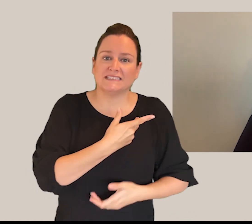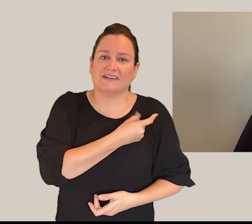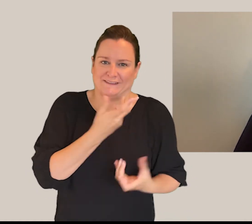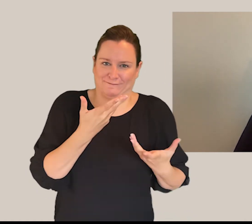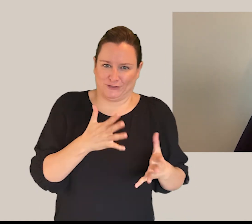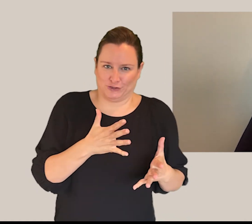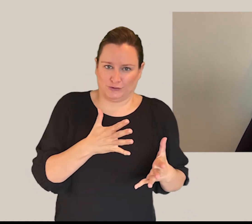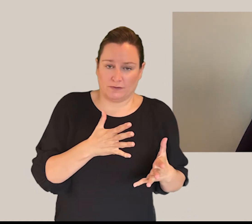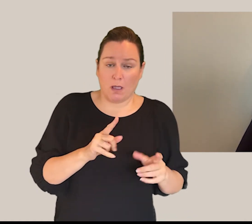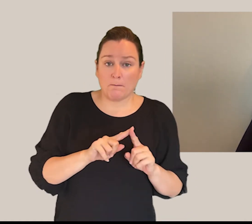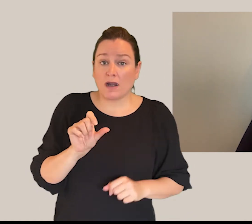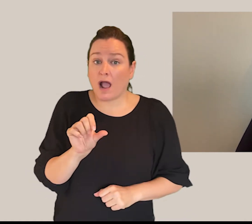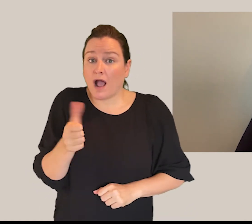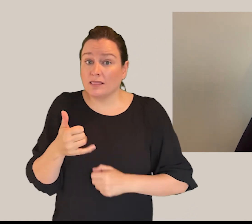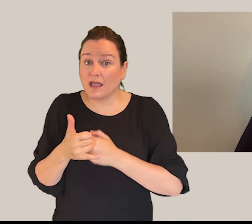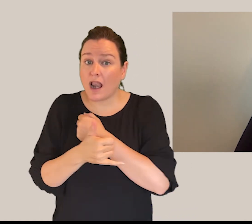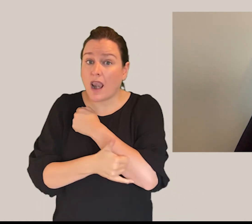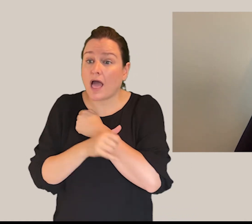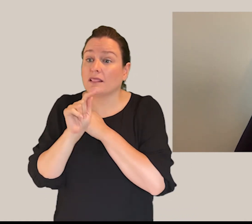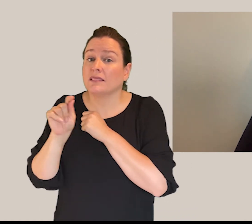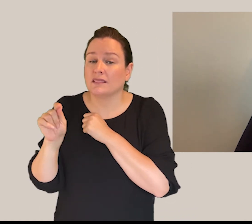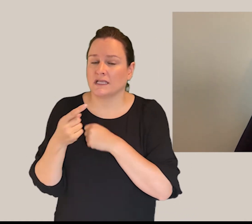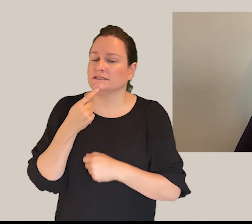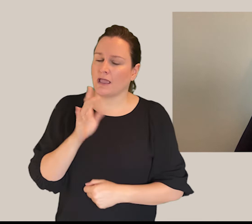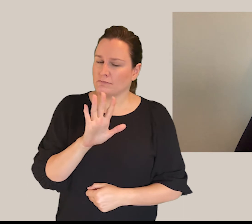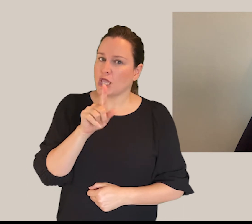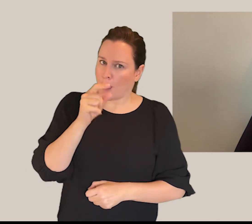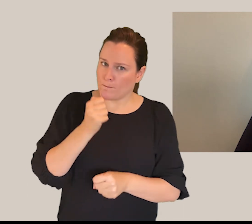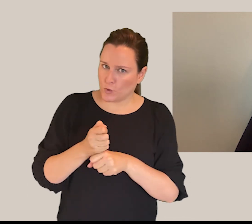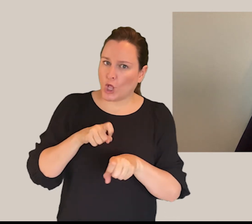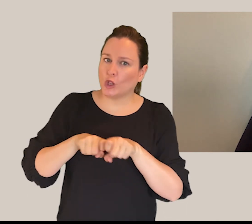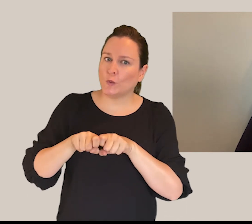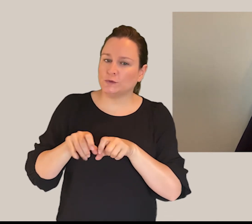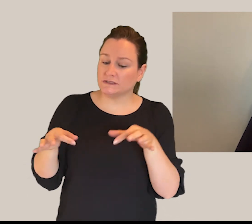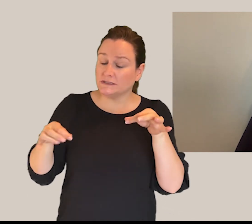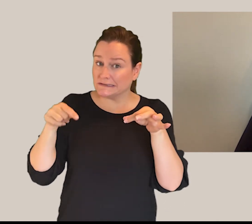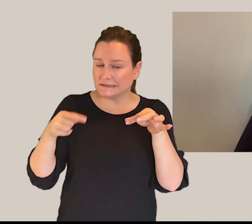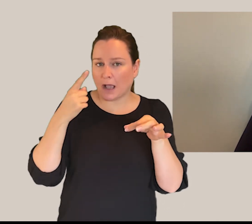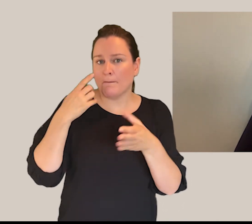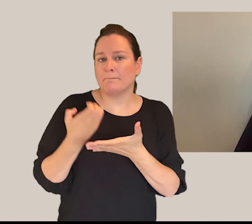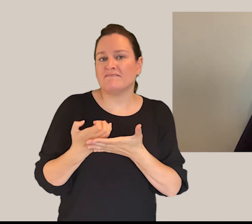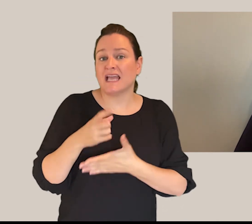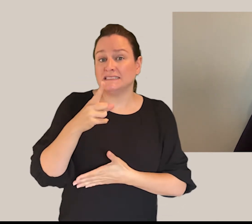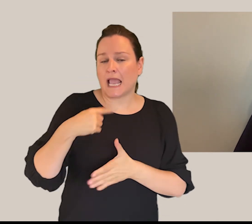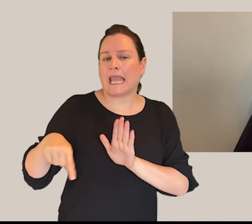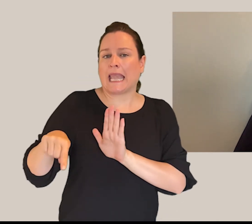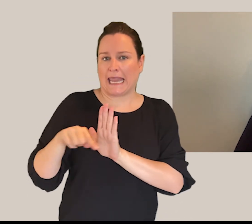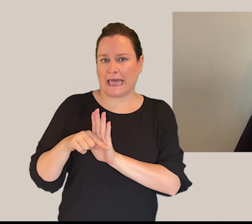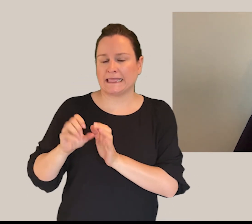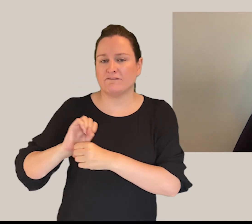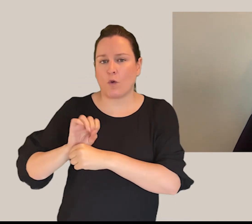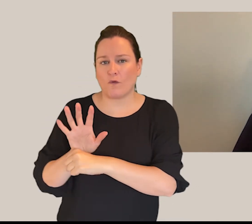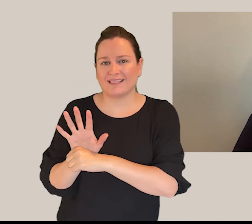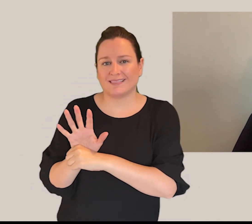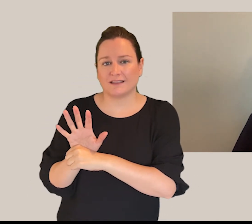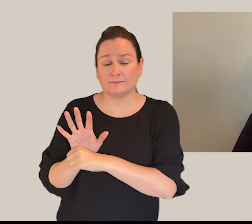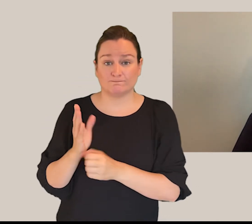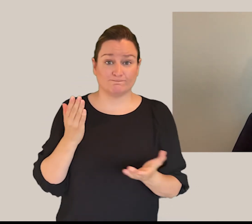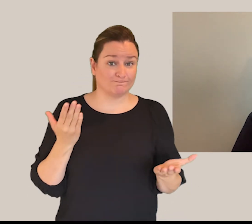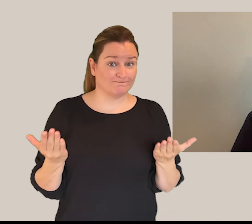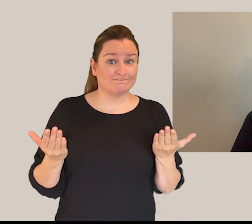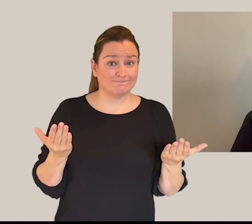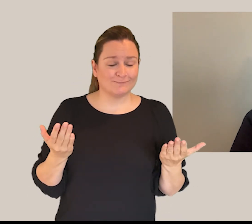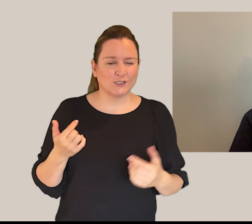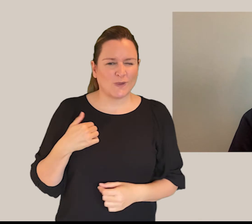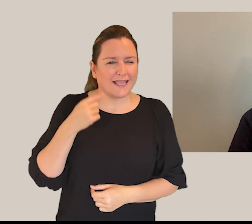whilst others still require a negative COVID PCR test prior to travel. What I suggest is